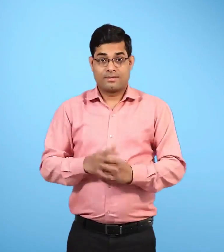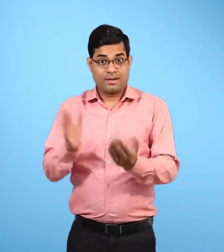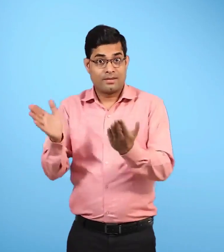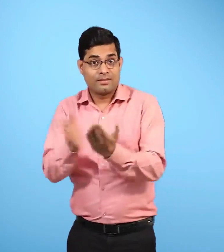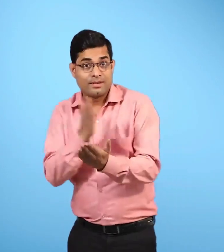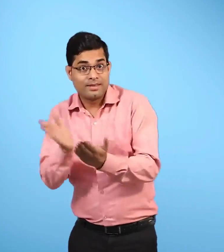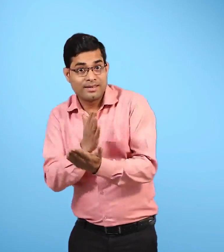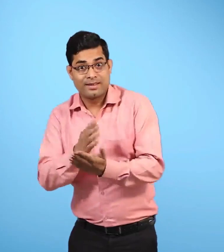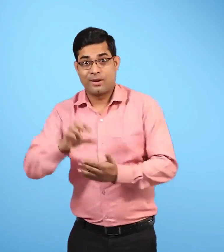Page 96.